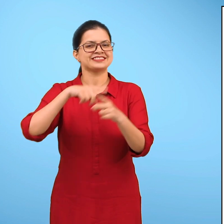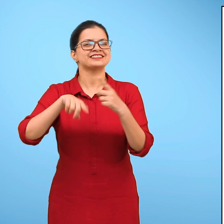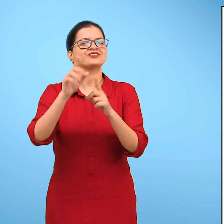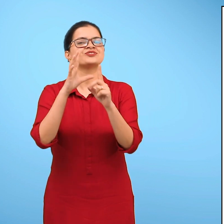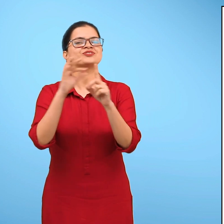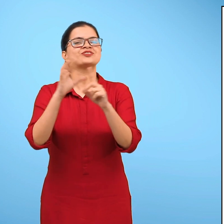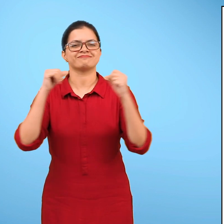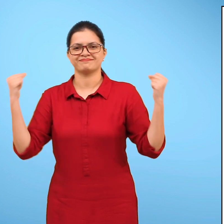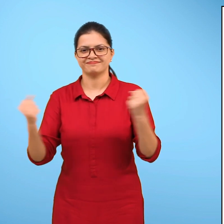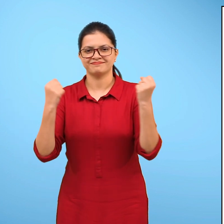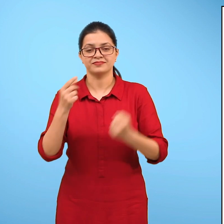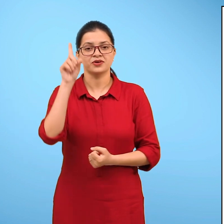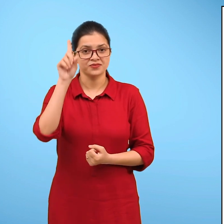Activity 1.